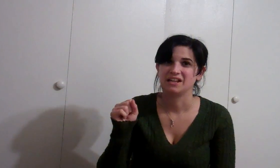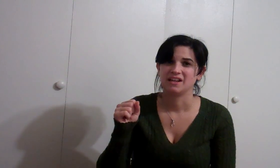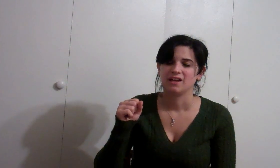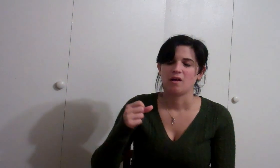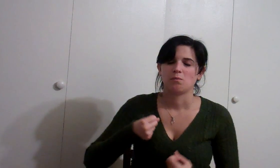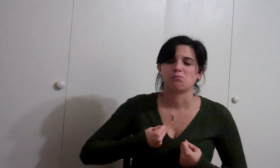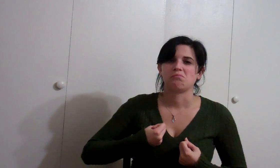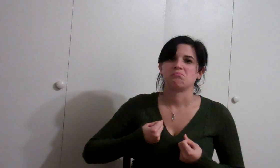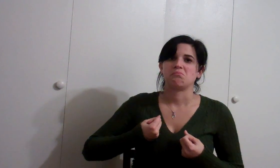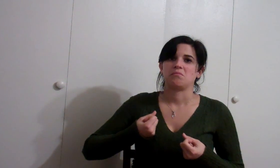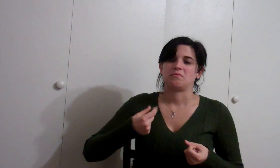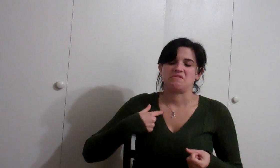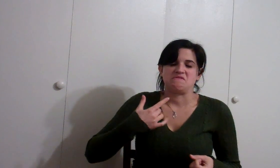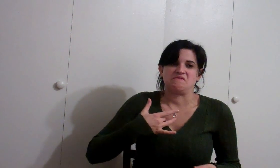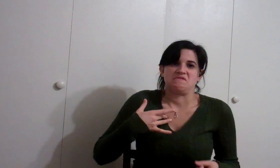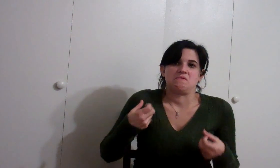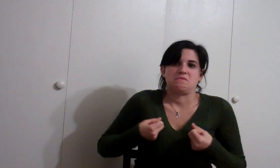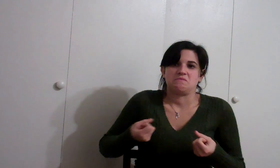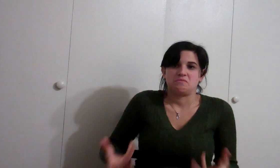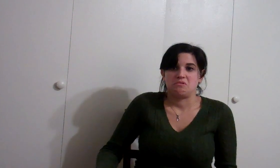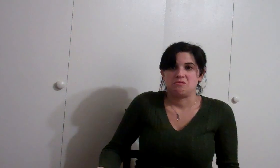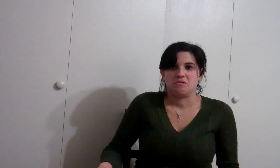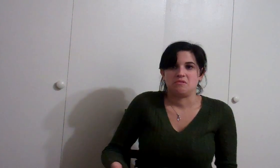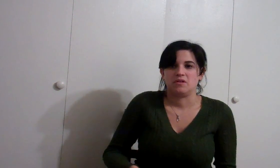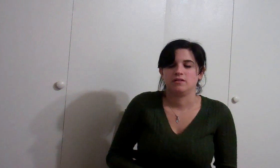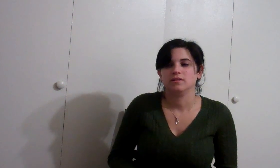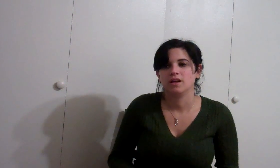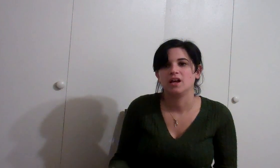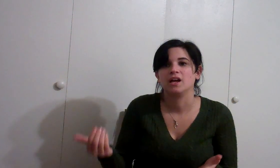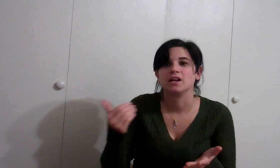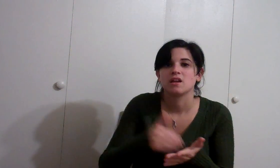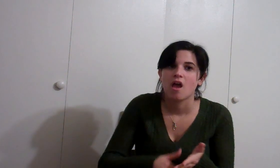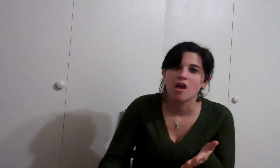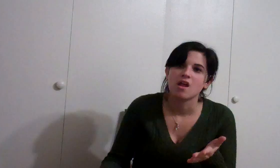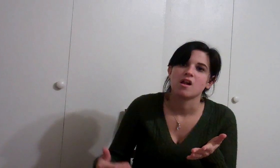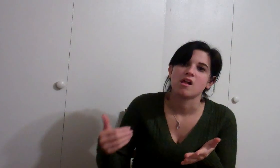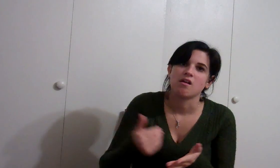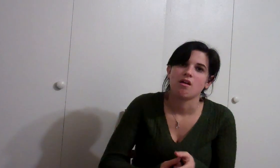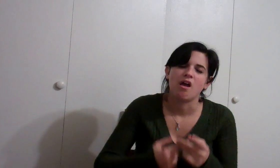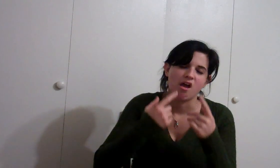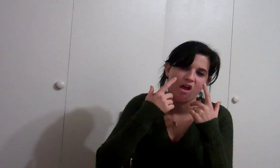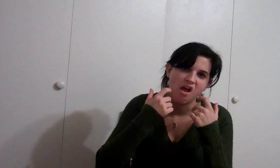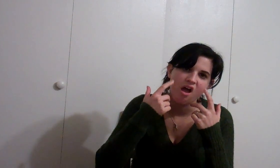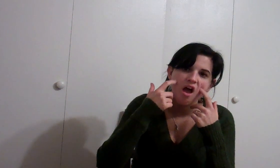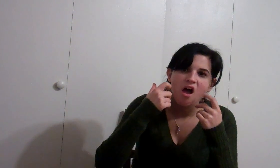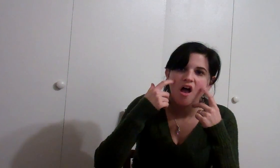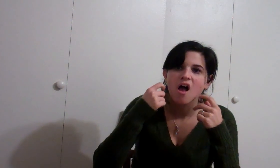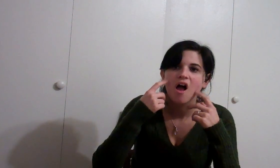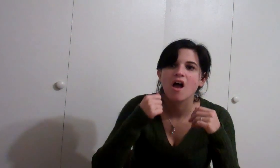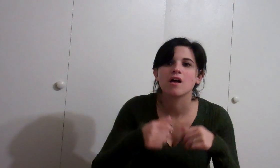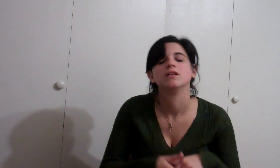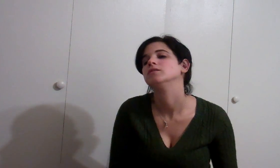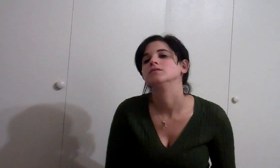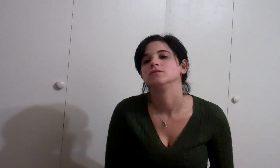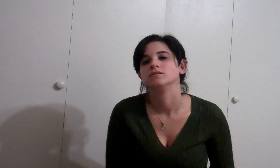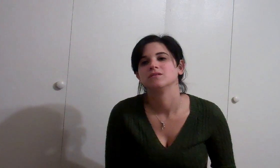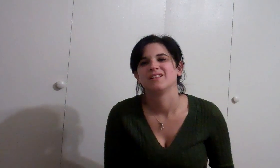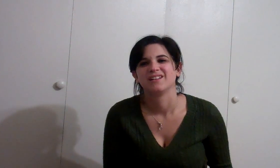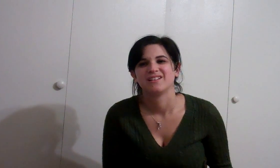That's tough. take after take of crying your eyes out. With thoughts and tears. What if you could get an actor that just can't cry after every time